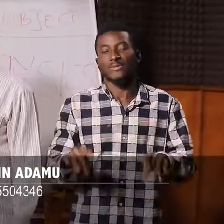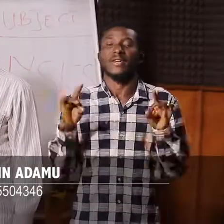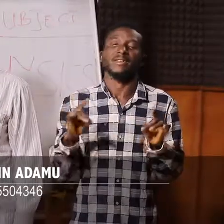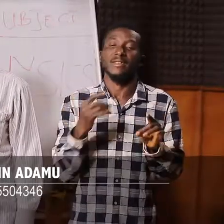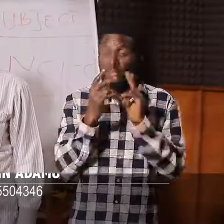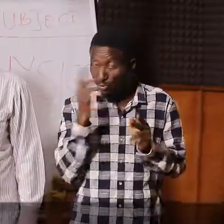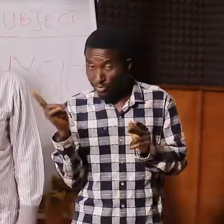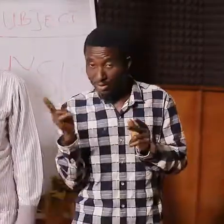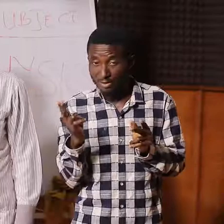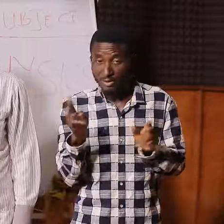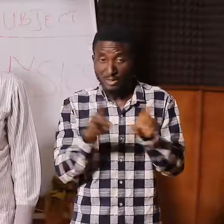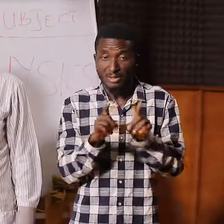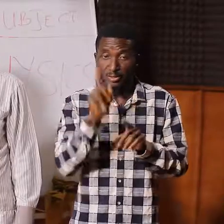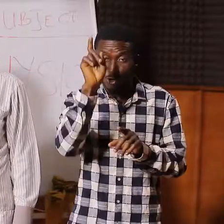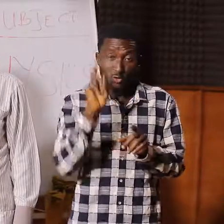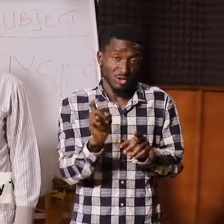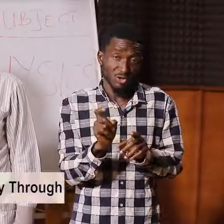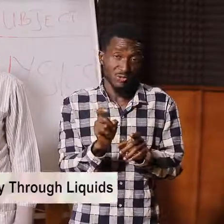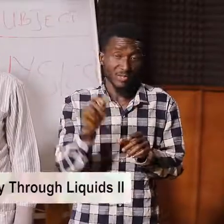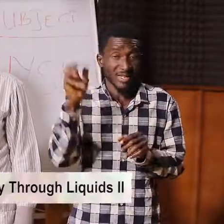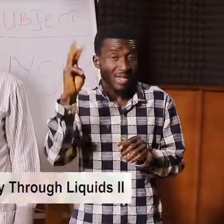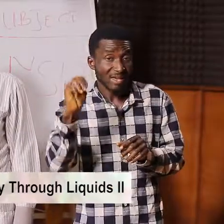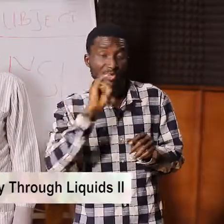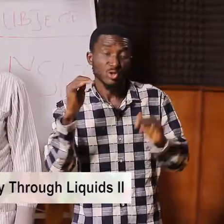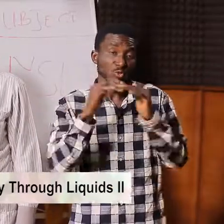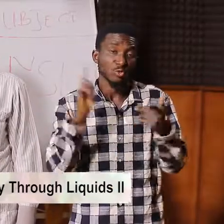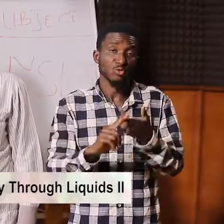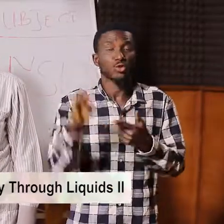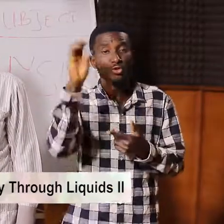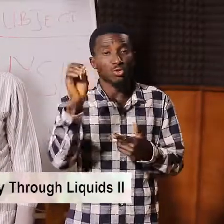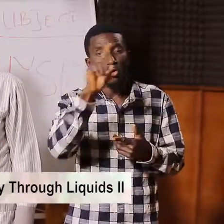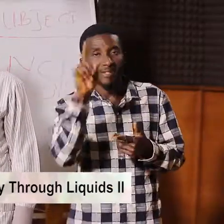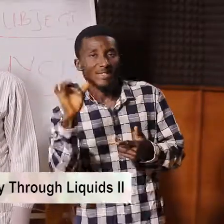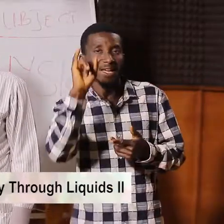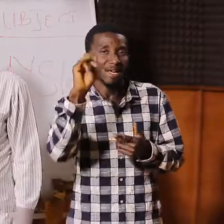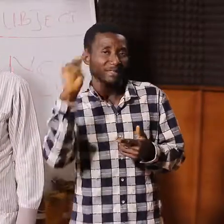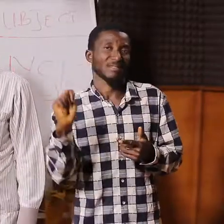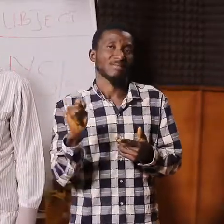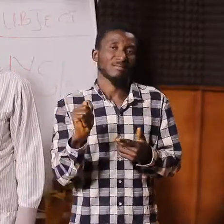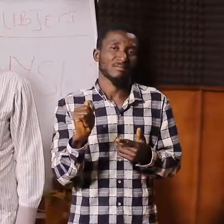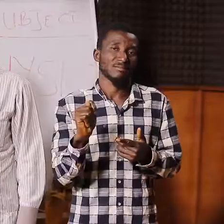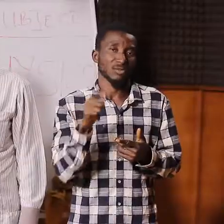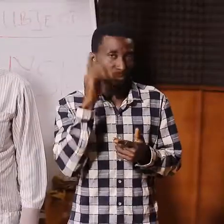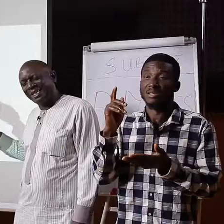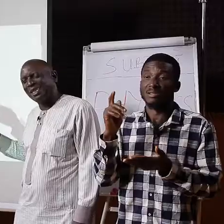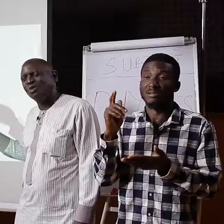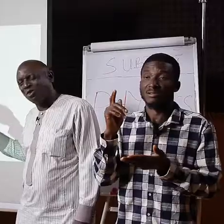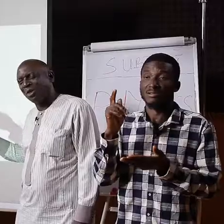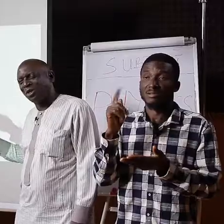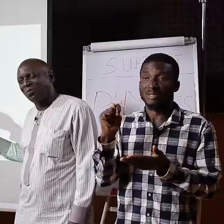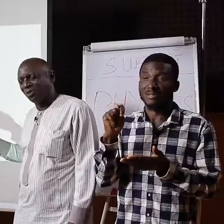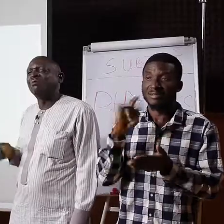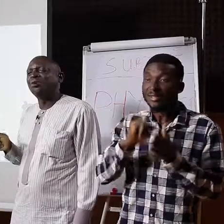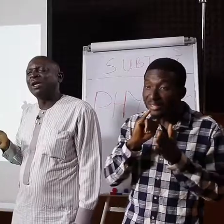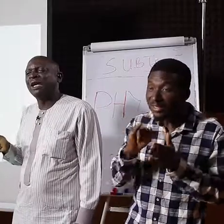look at from our equation, M is equals to ZIT, you will see that T is what